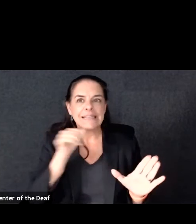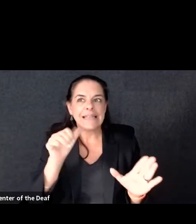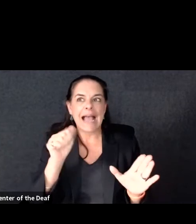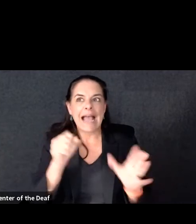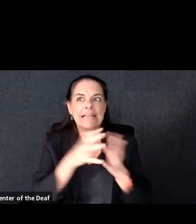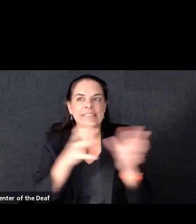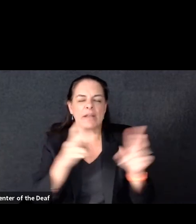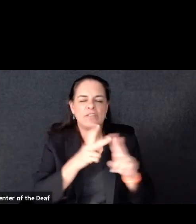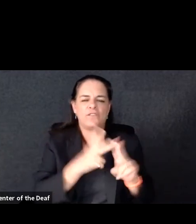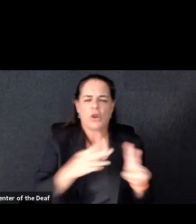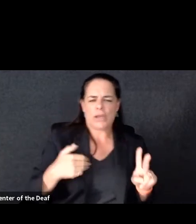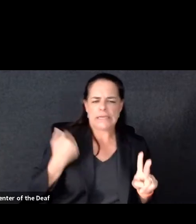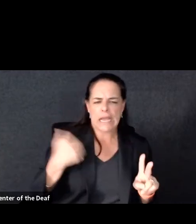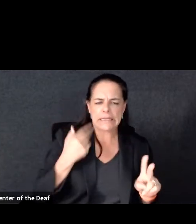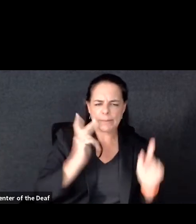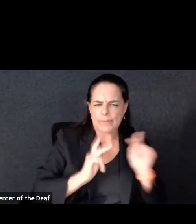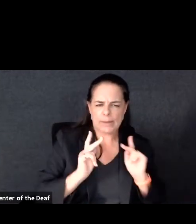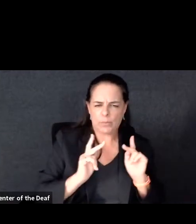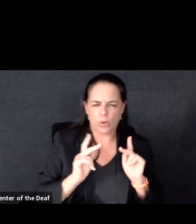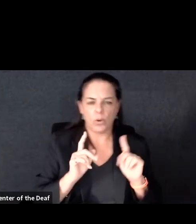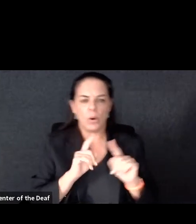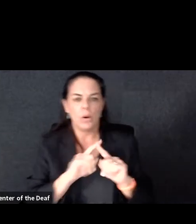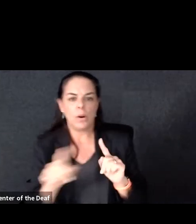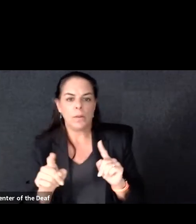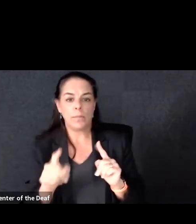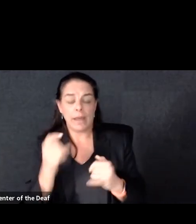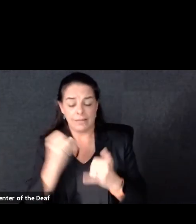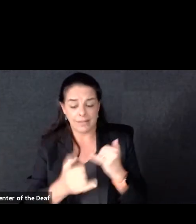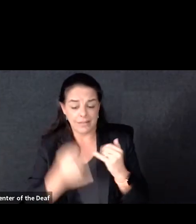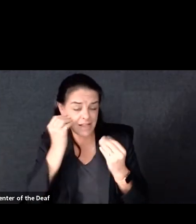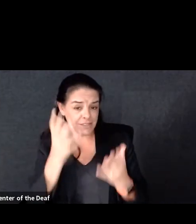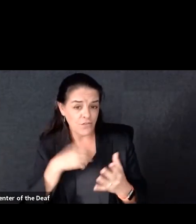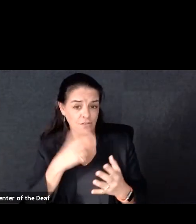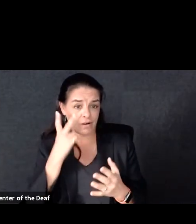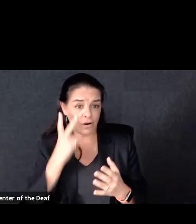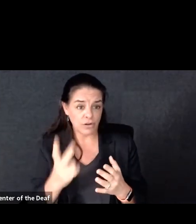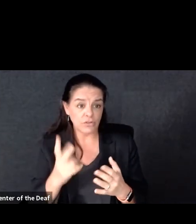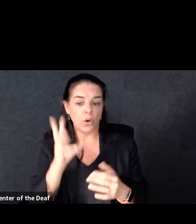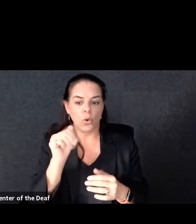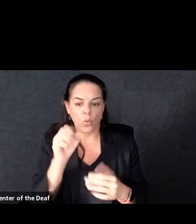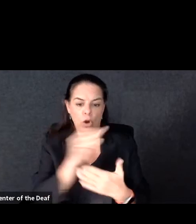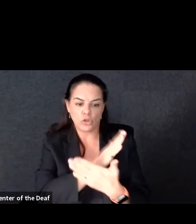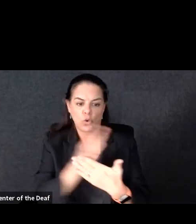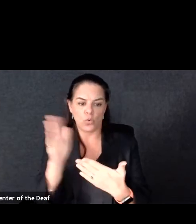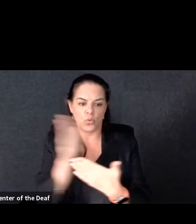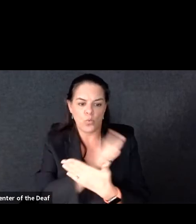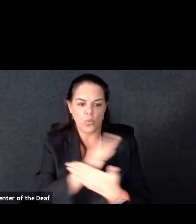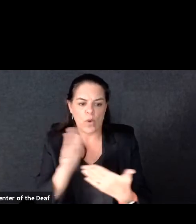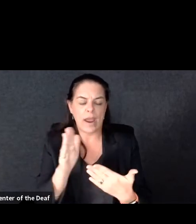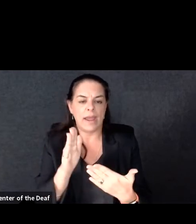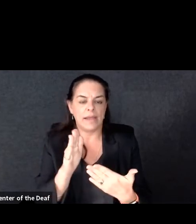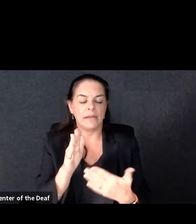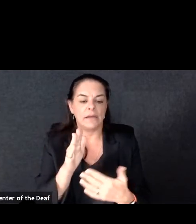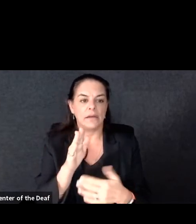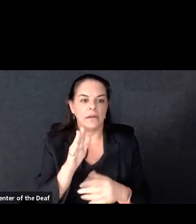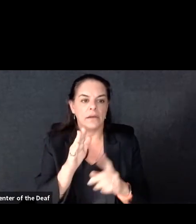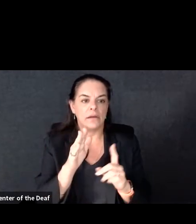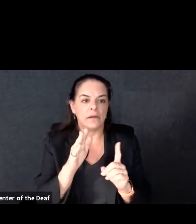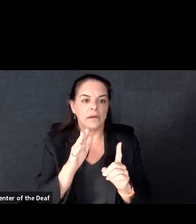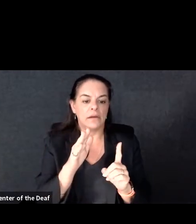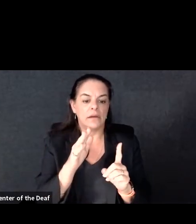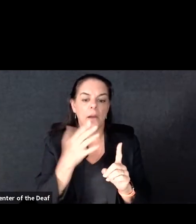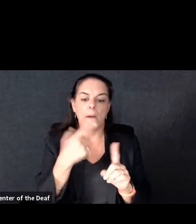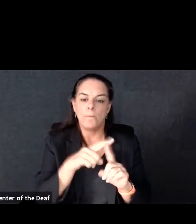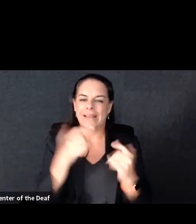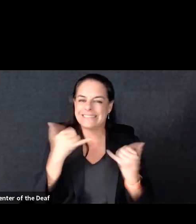very young population, but the last data that I saw was there was a range of hospitalizations, but it was still tending towards